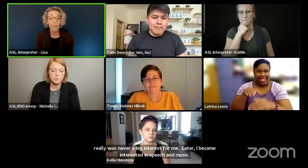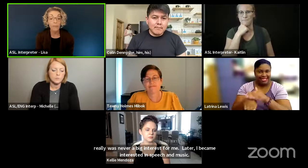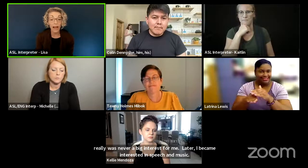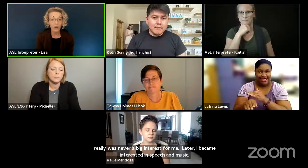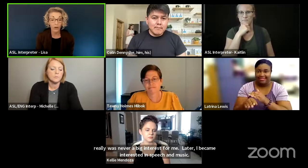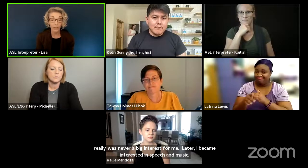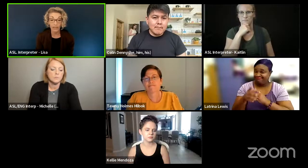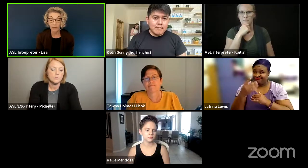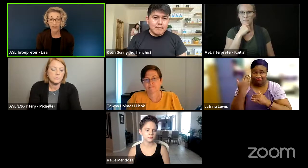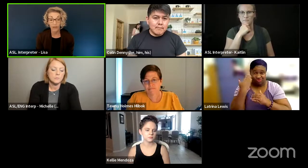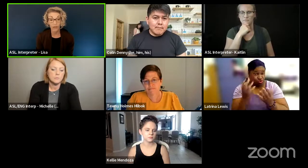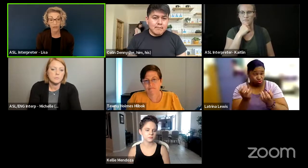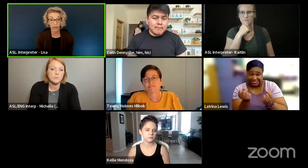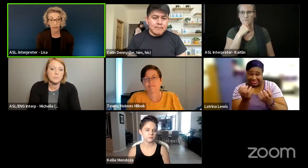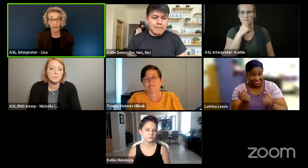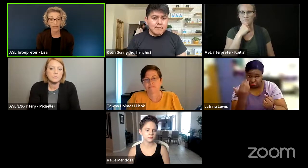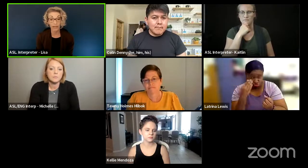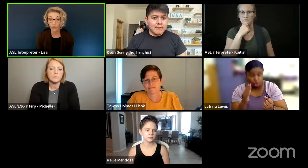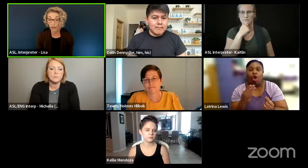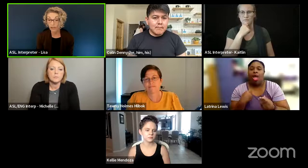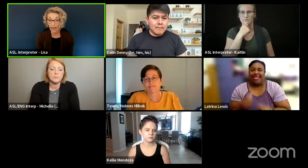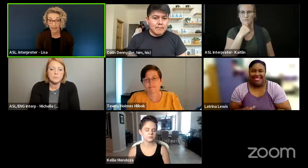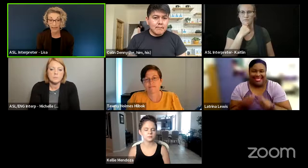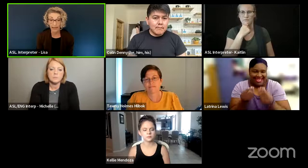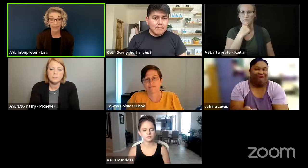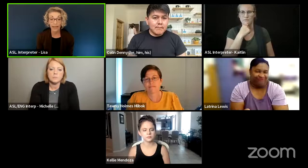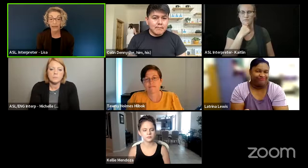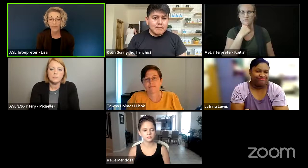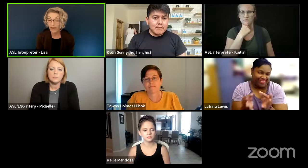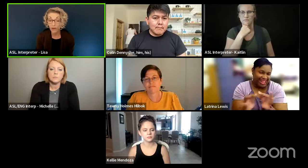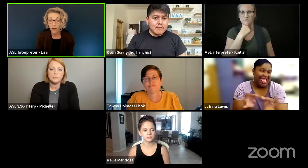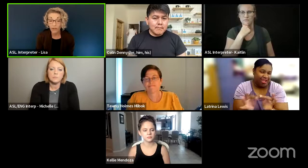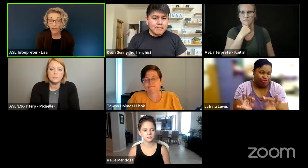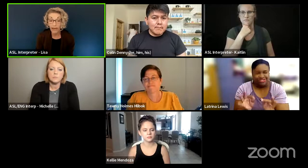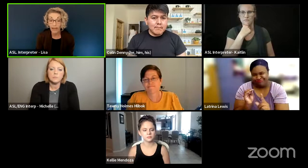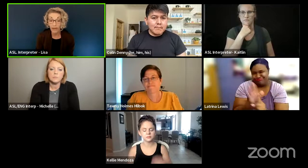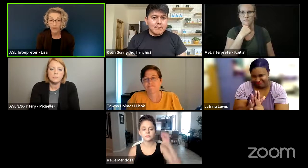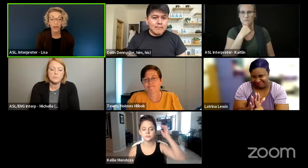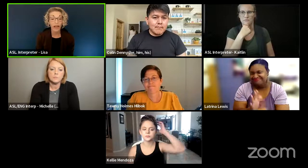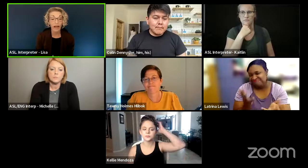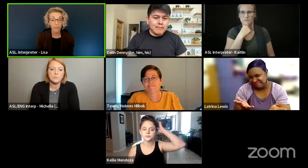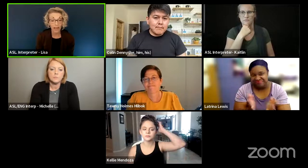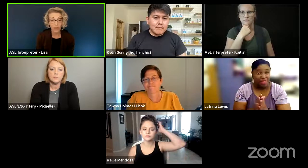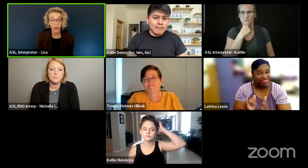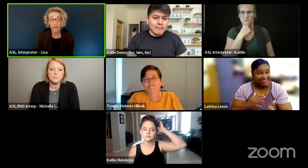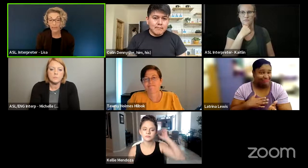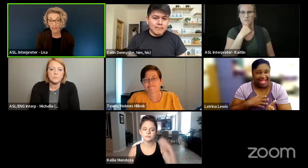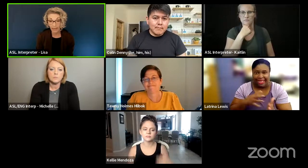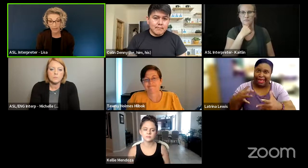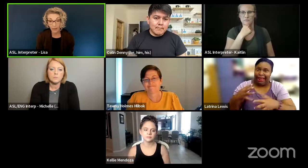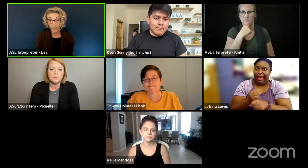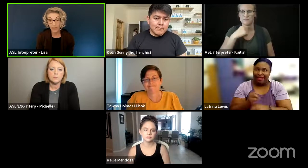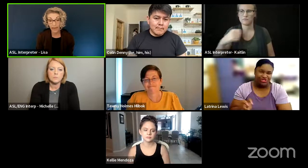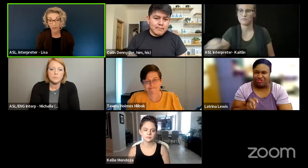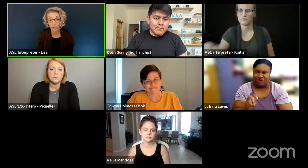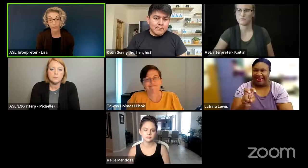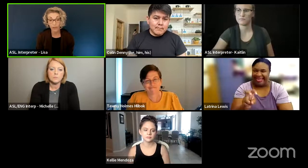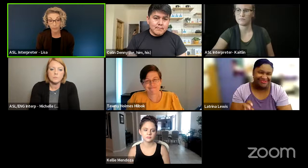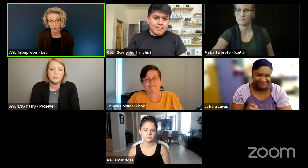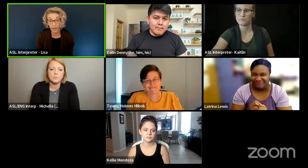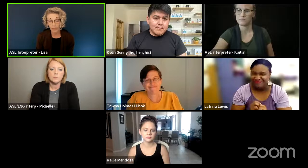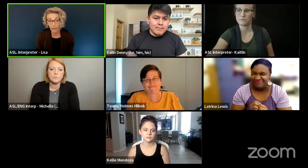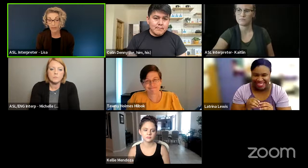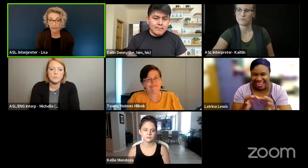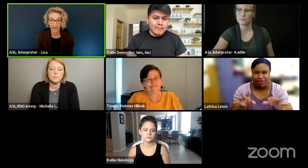teacher, my goal is to make sure that students have early access. If they don't know sign language, my goal is to give them the language,